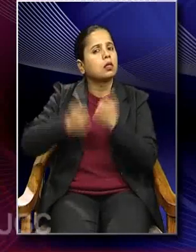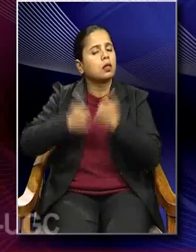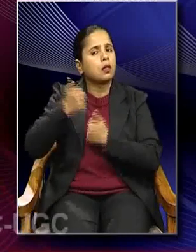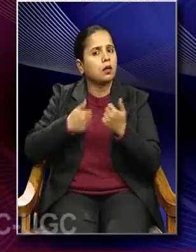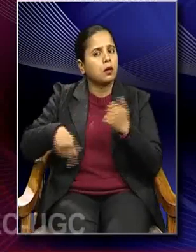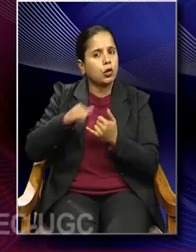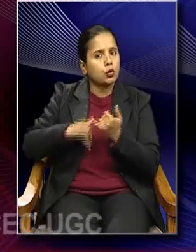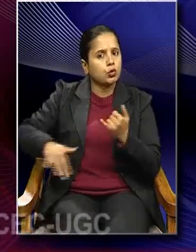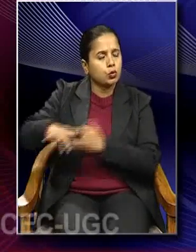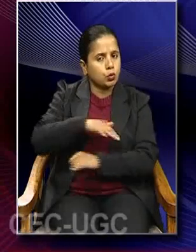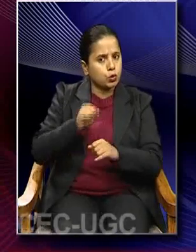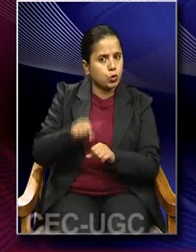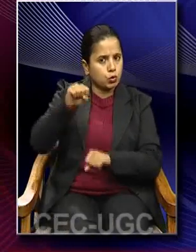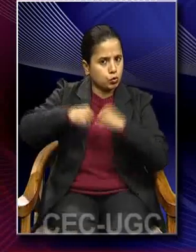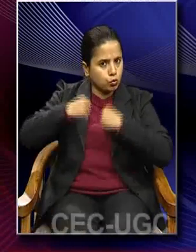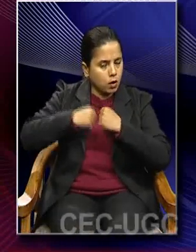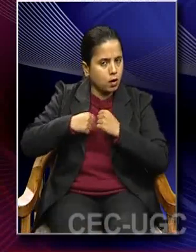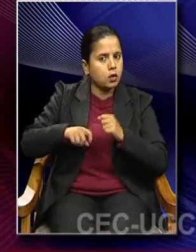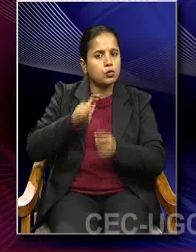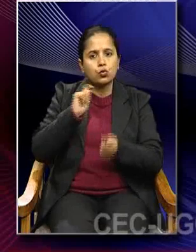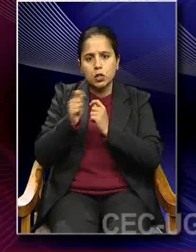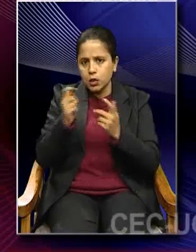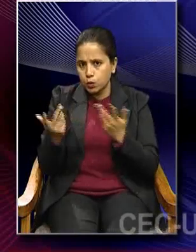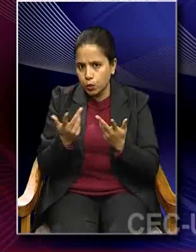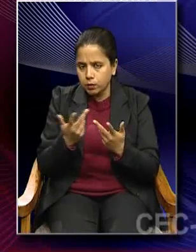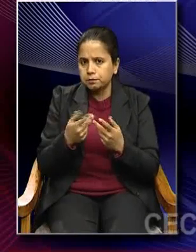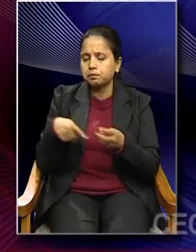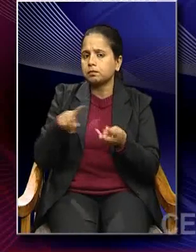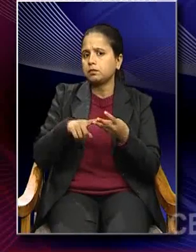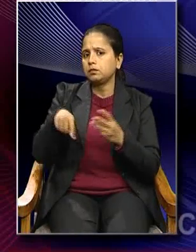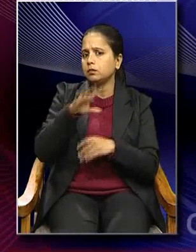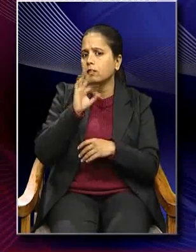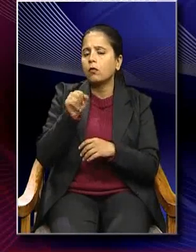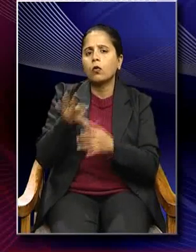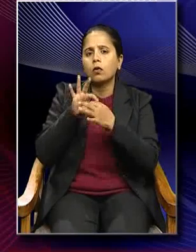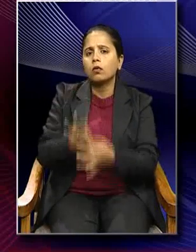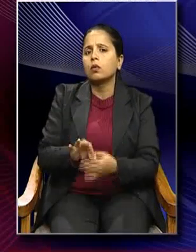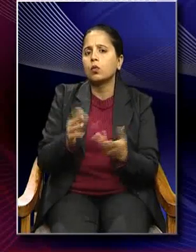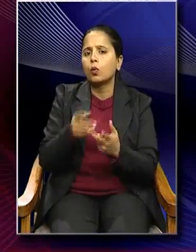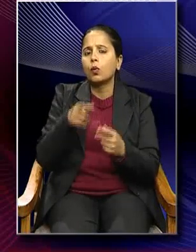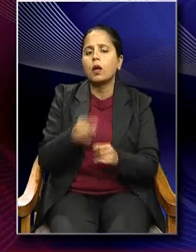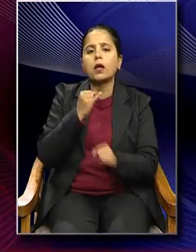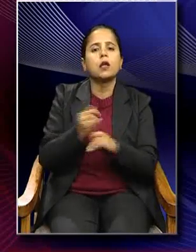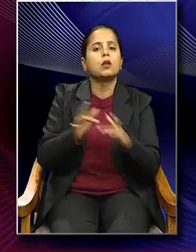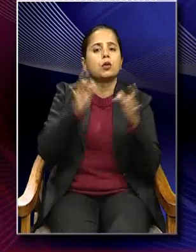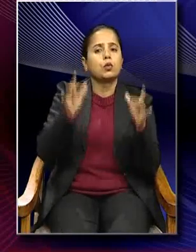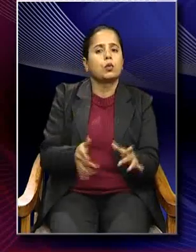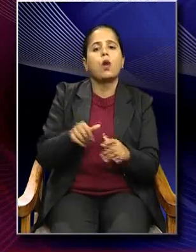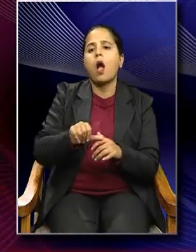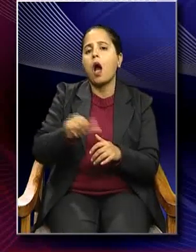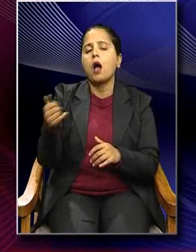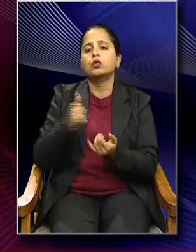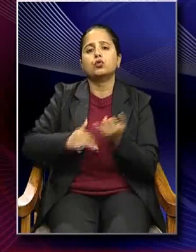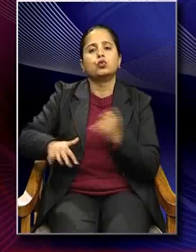social structure, changes taking place, what are the connections with institutions, with other